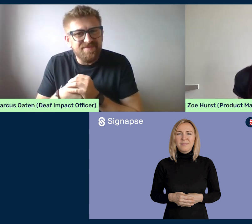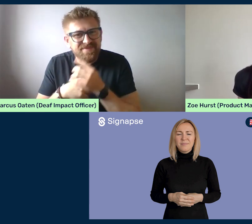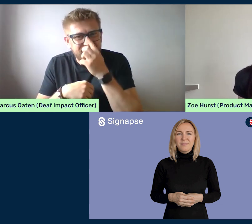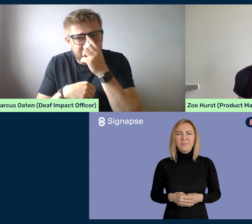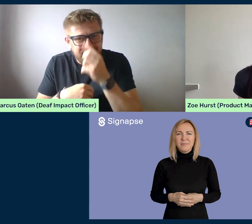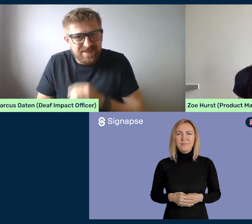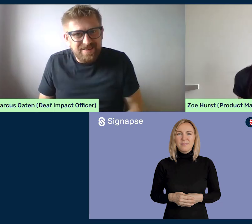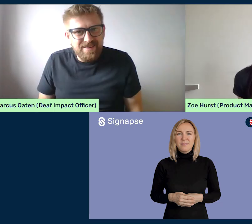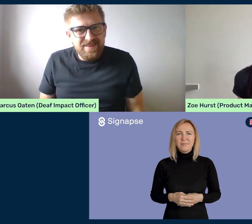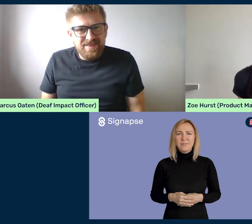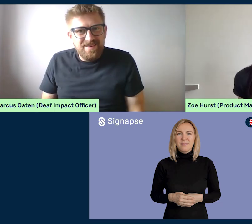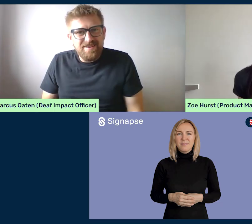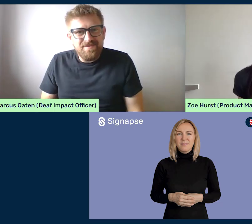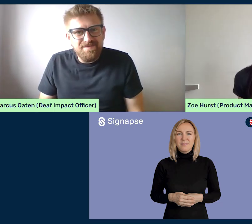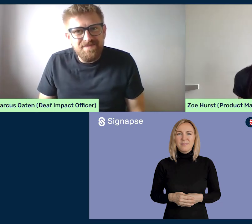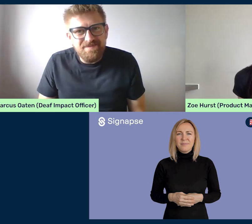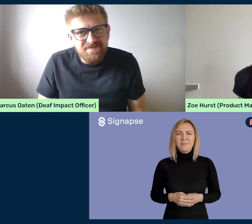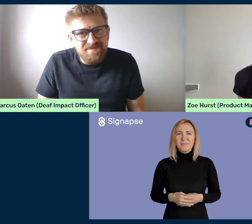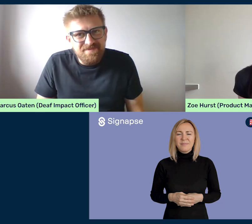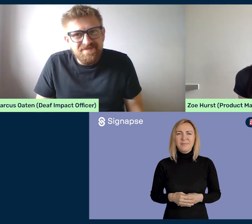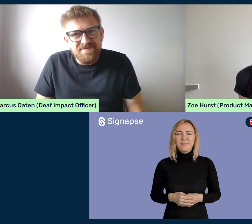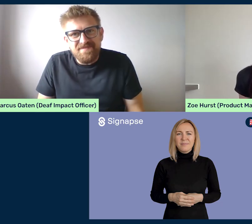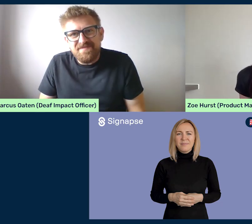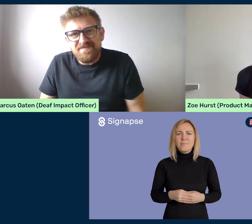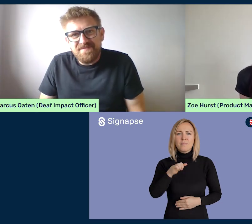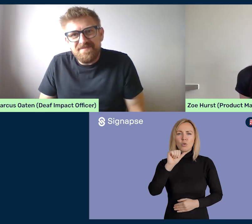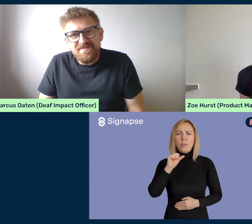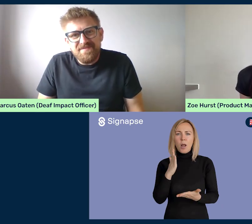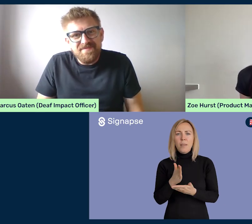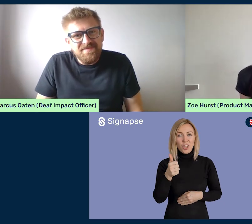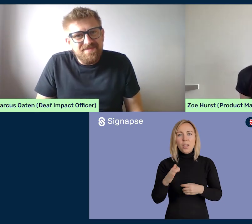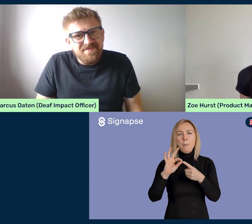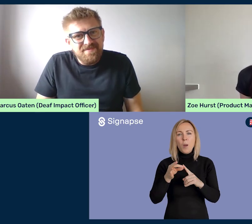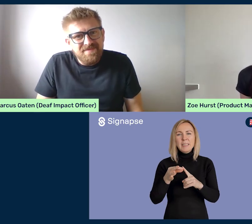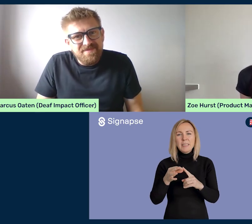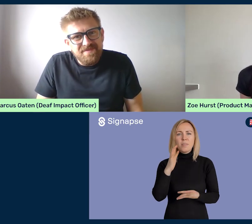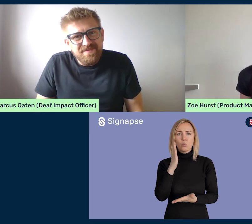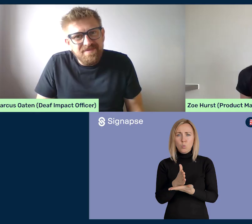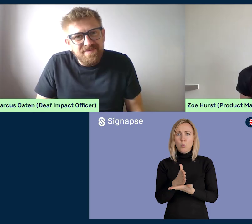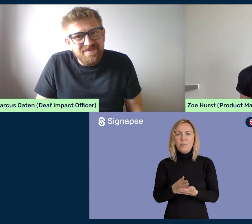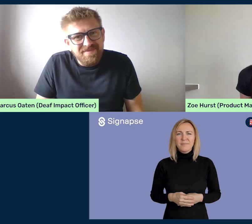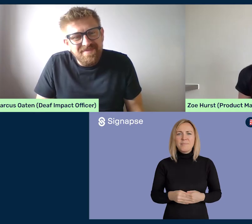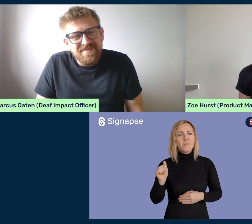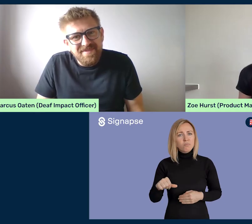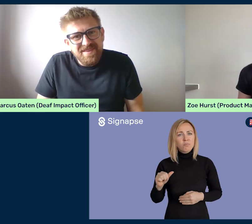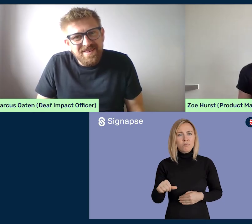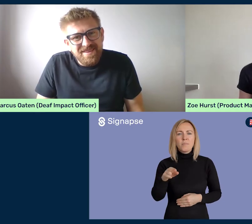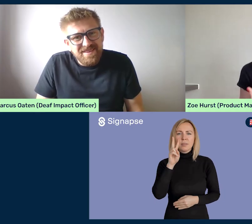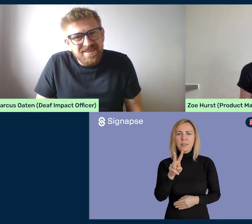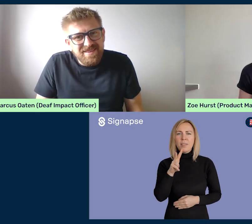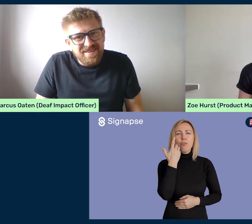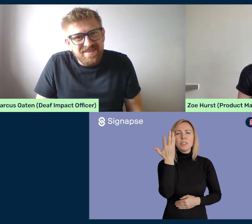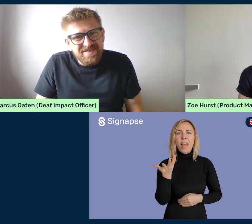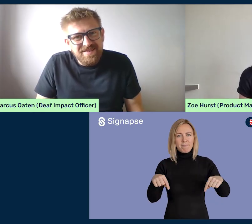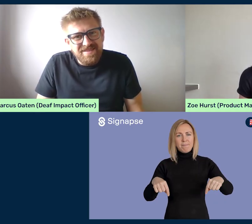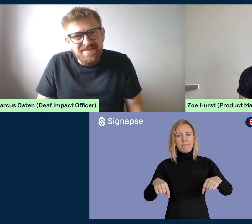to have those conversations. It really is amazing. yeah. I think that's such a great point because it's so true.